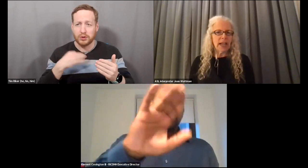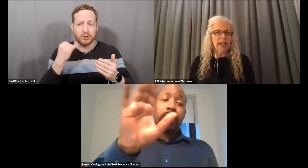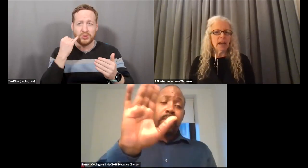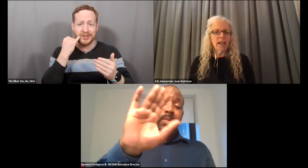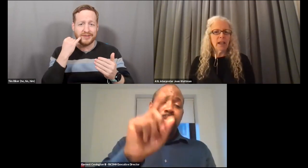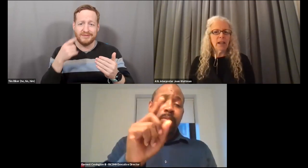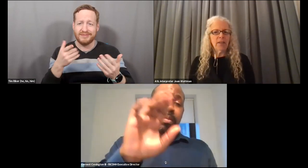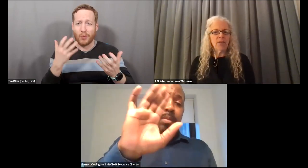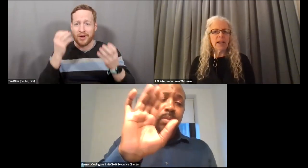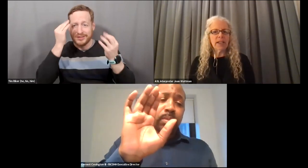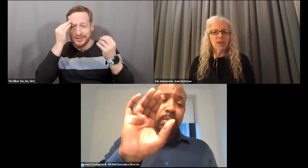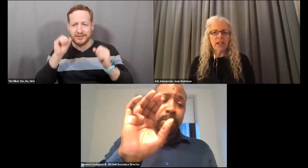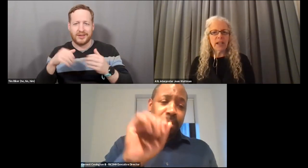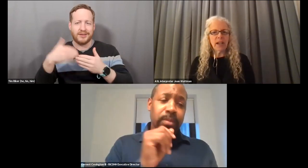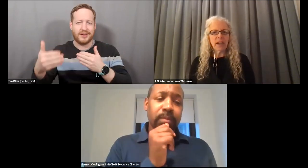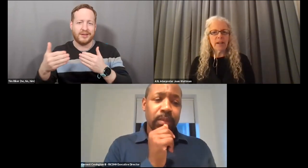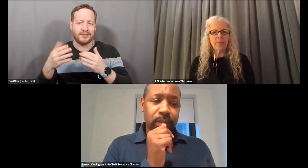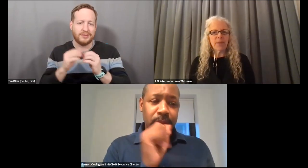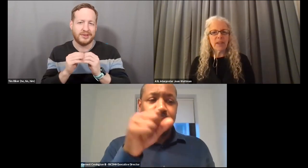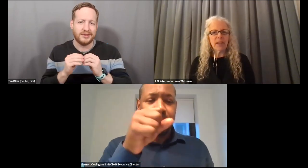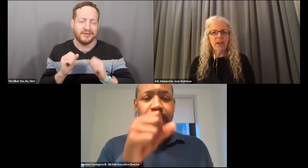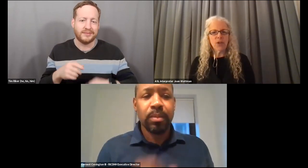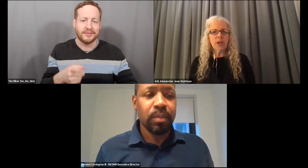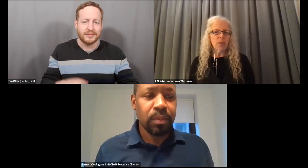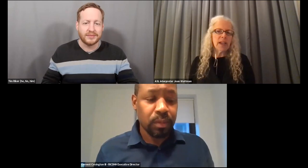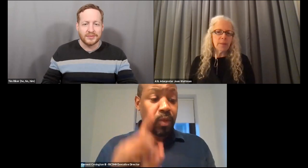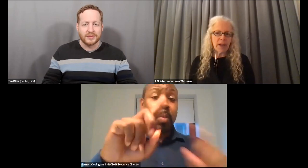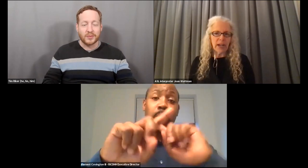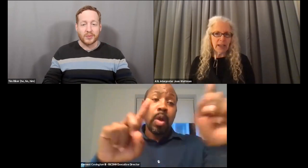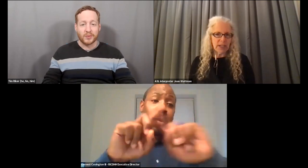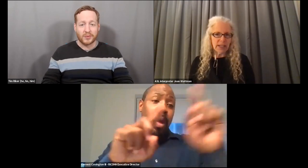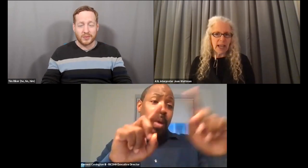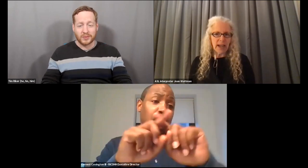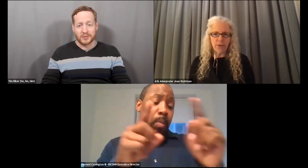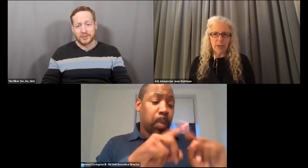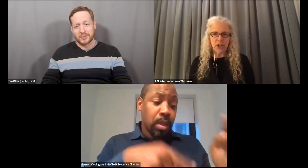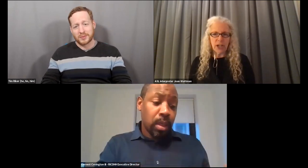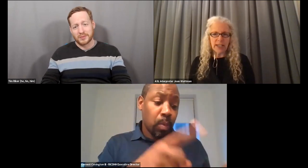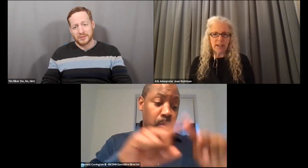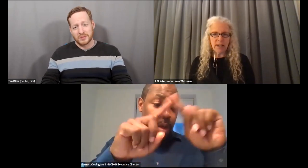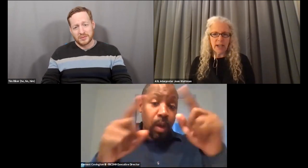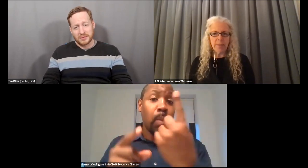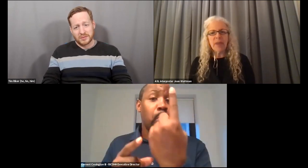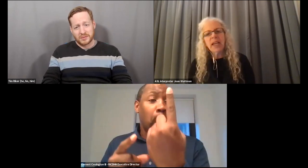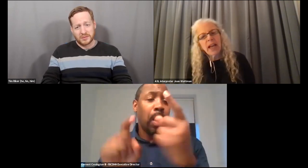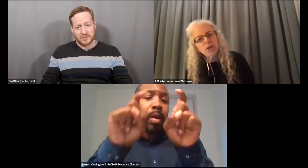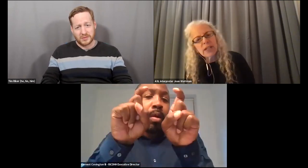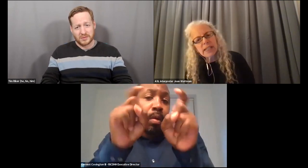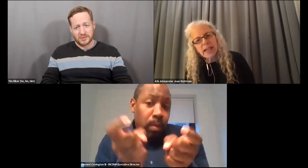tonight volunteering? And you can think about it and give us that information next time. And Ernest is